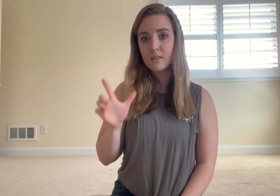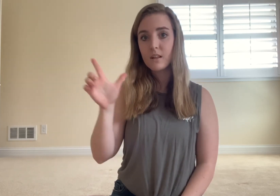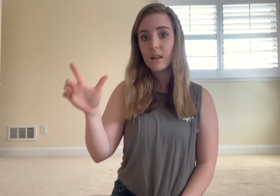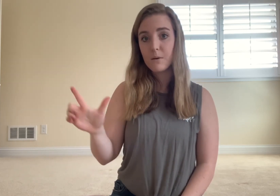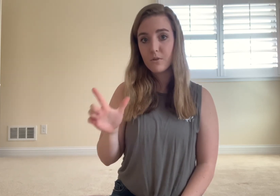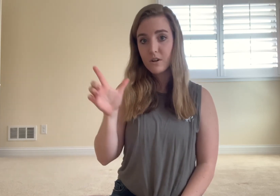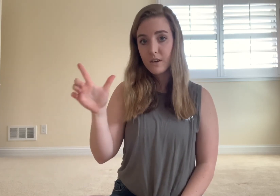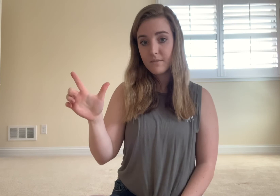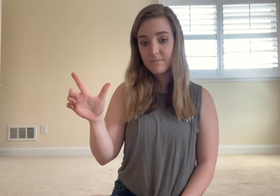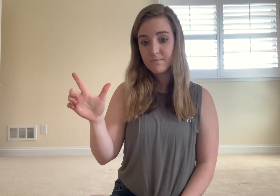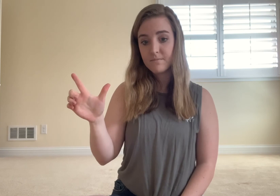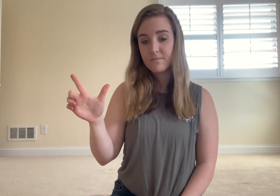library,